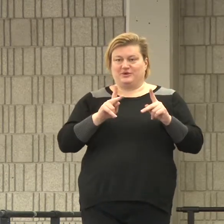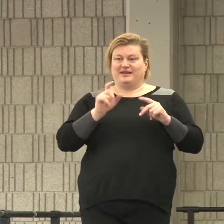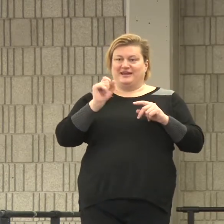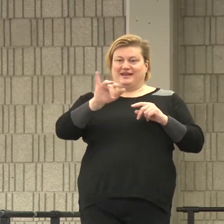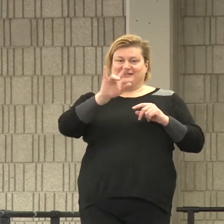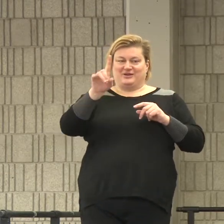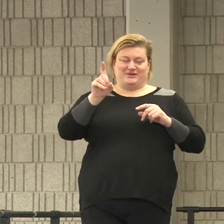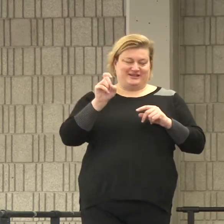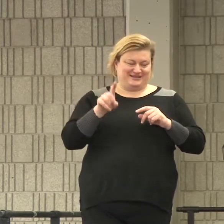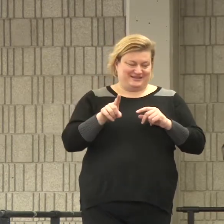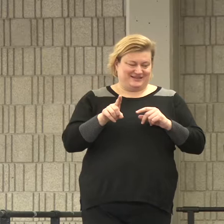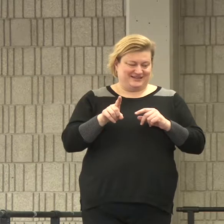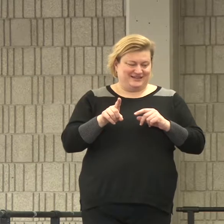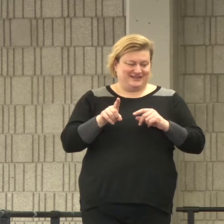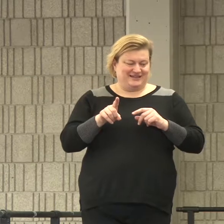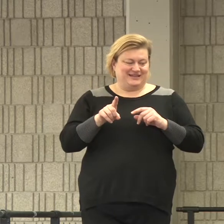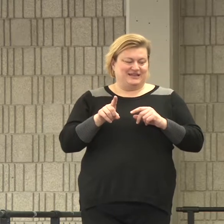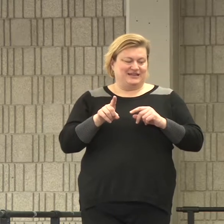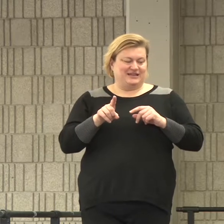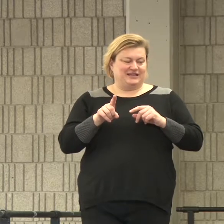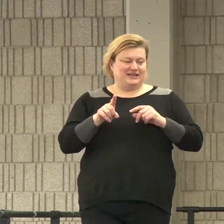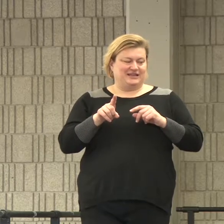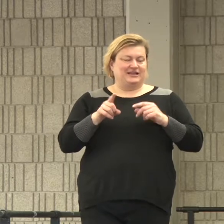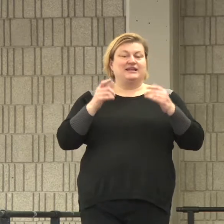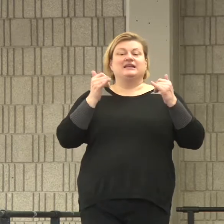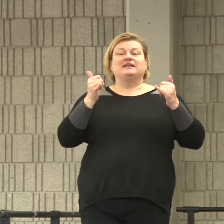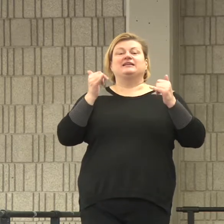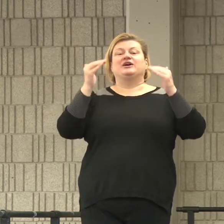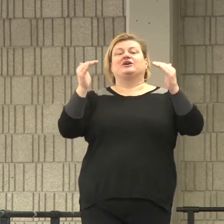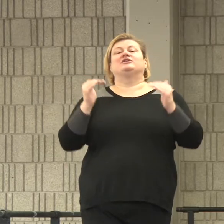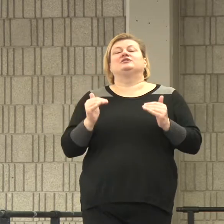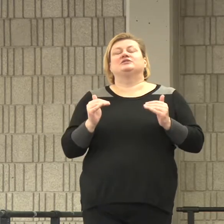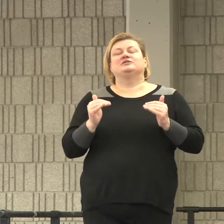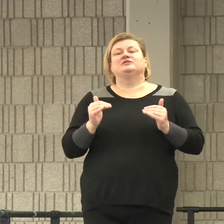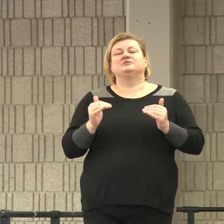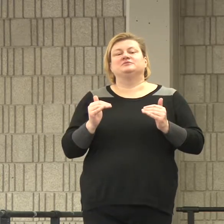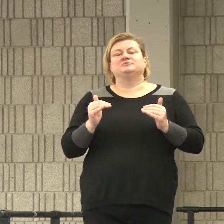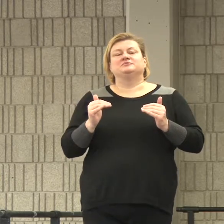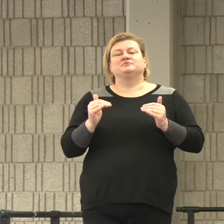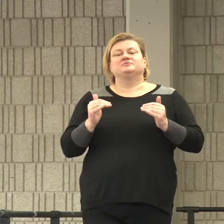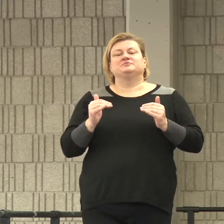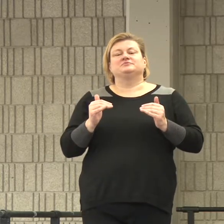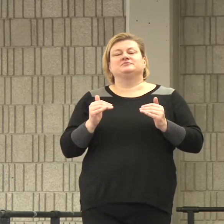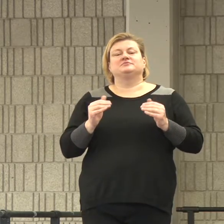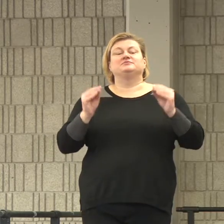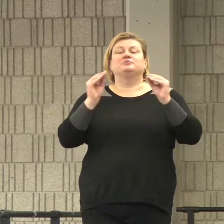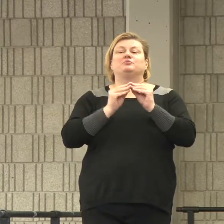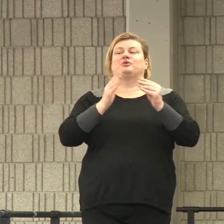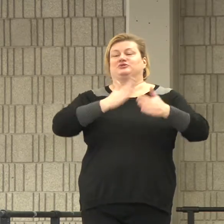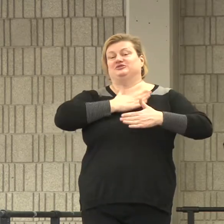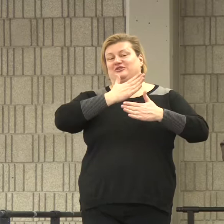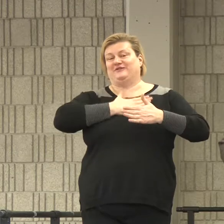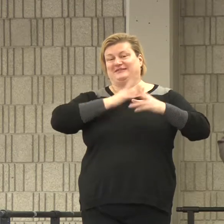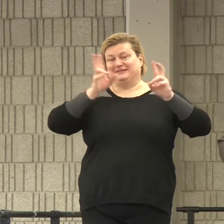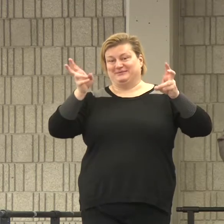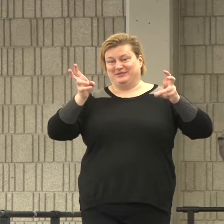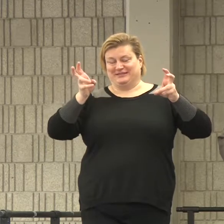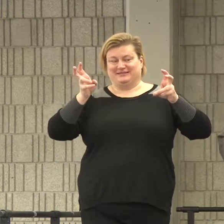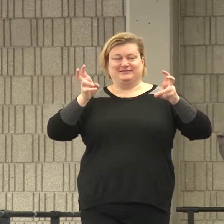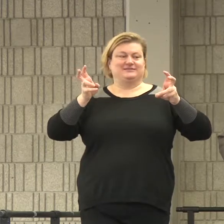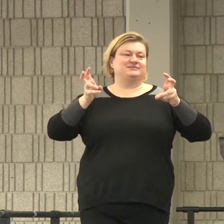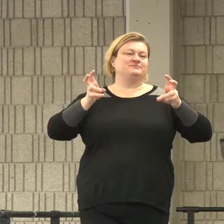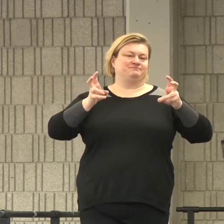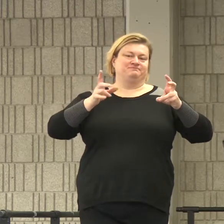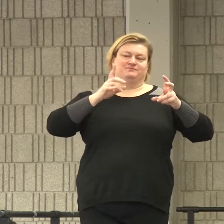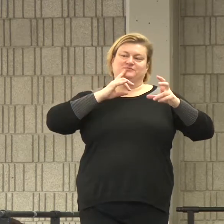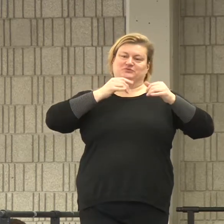question. But now on to a much more cheerful subject, and that is